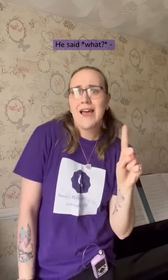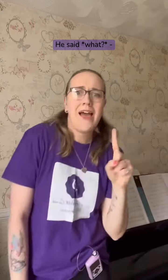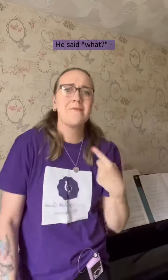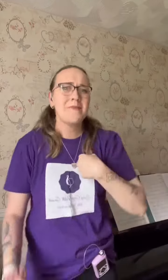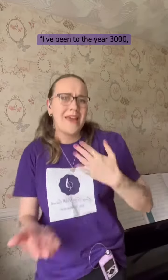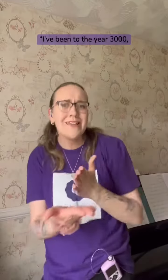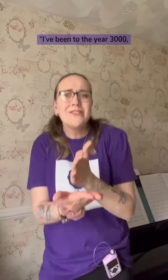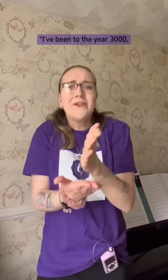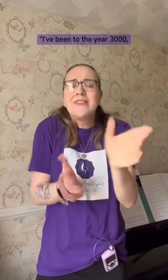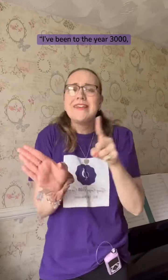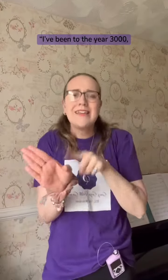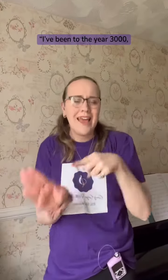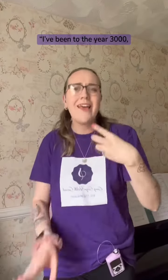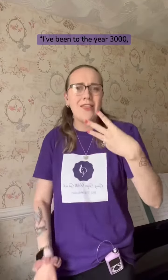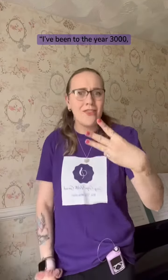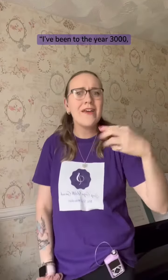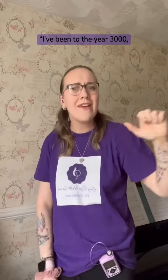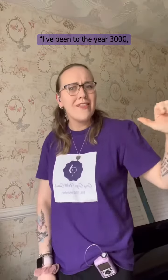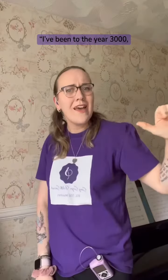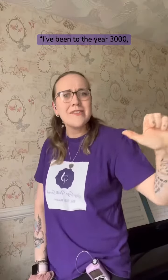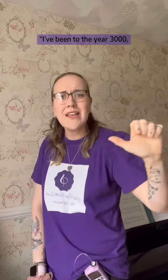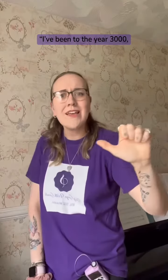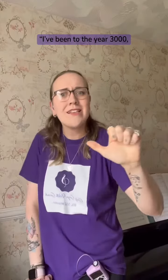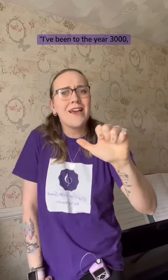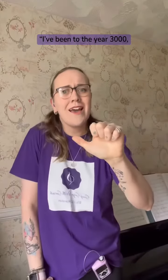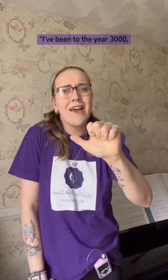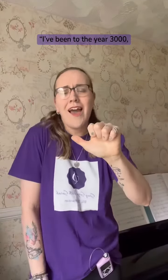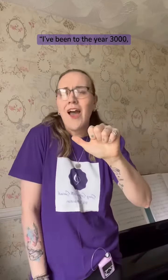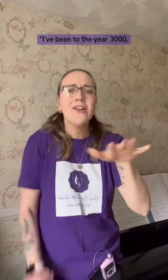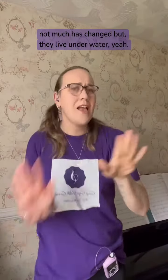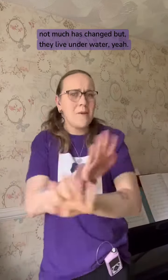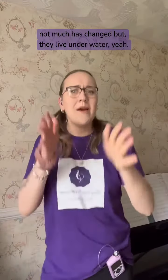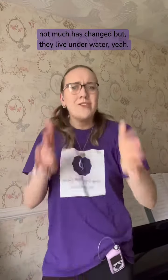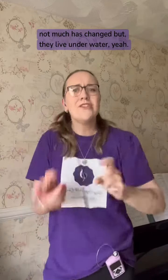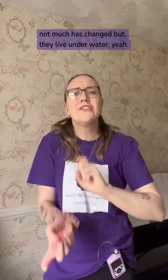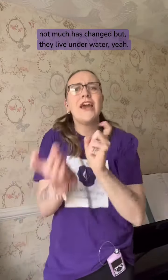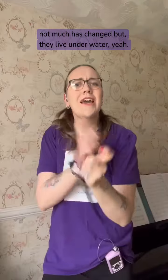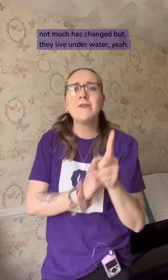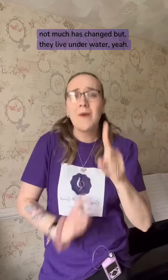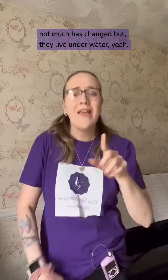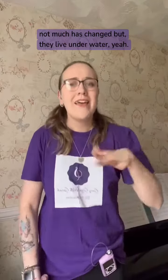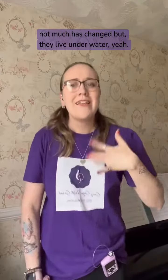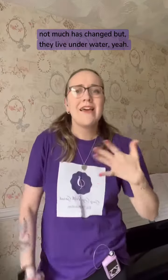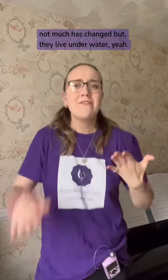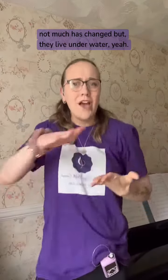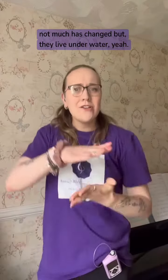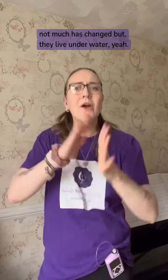I've been to the year 3000 Not much has changed, but they lived underwater